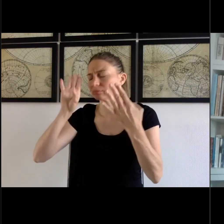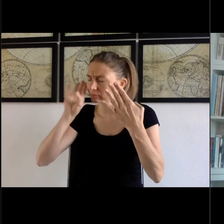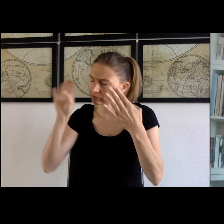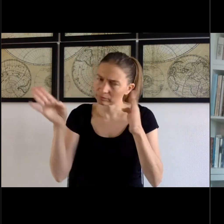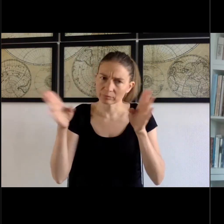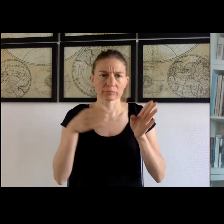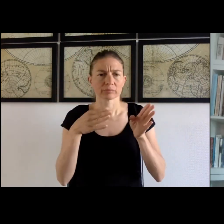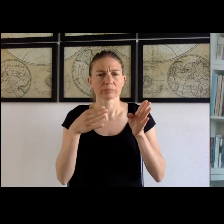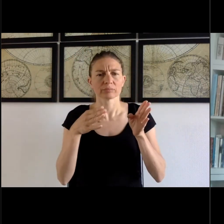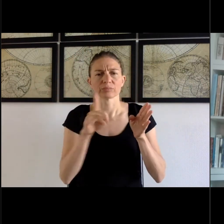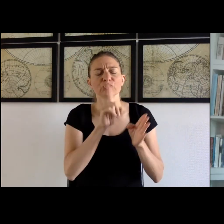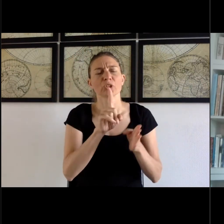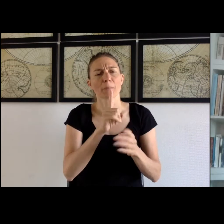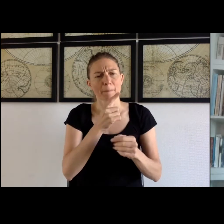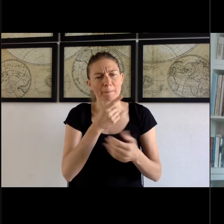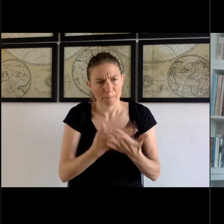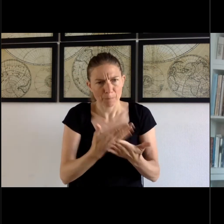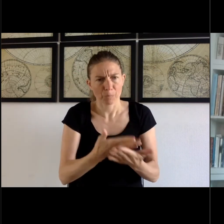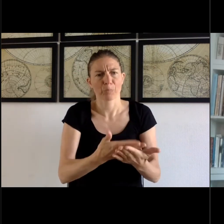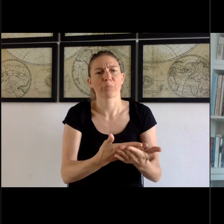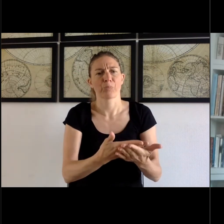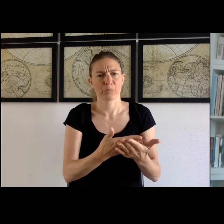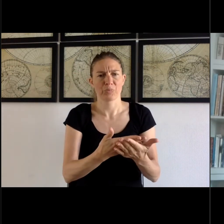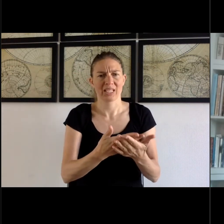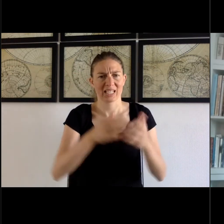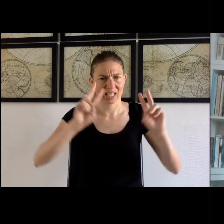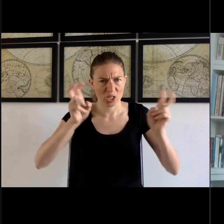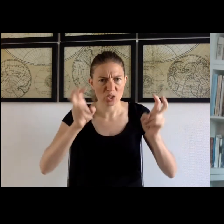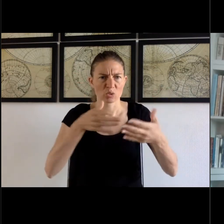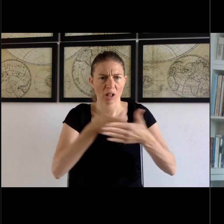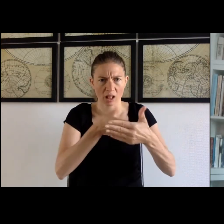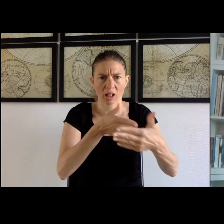very practical issues, what I've asked for.